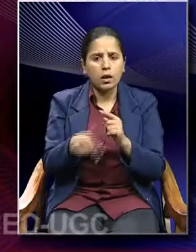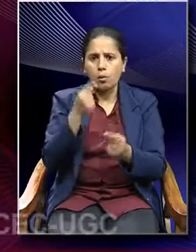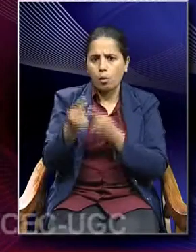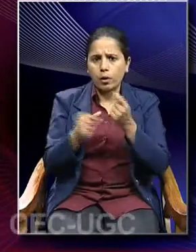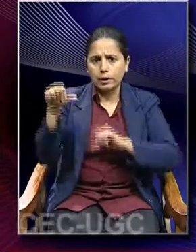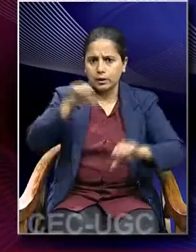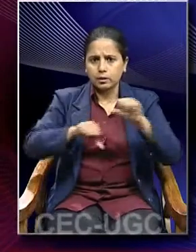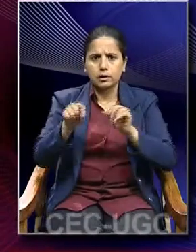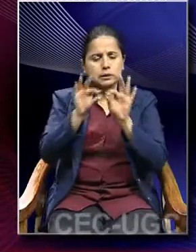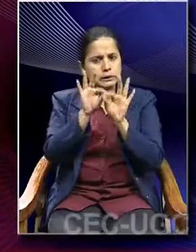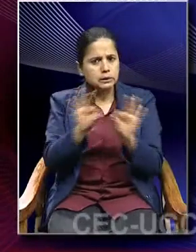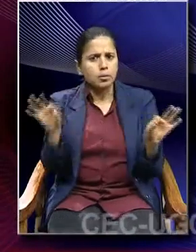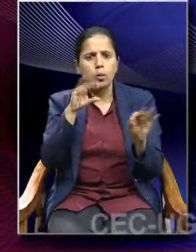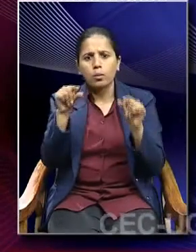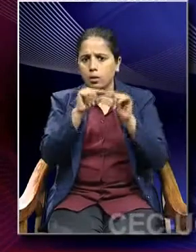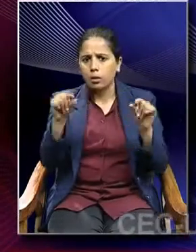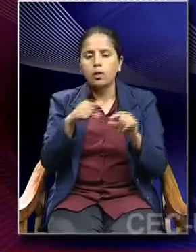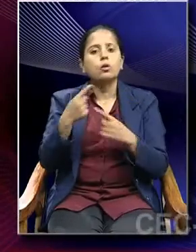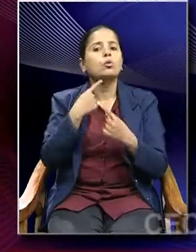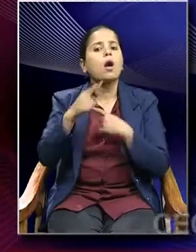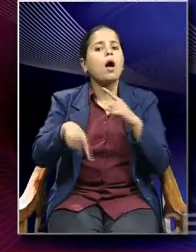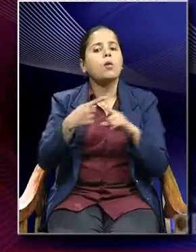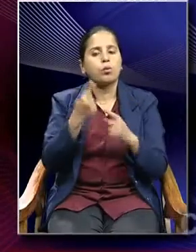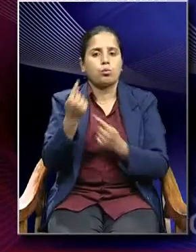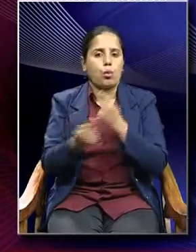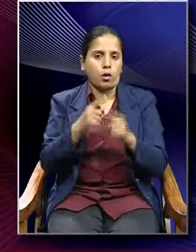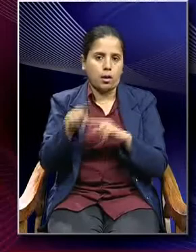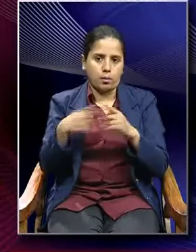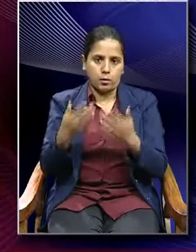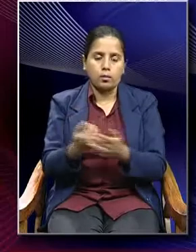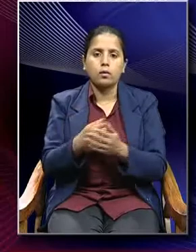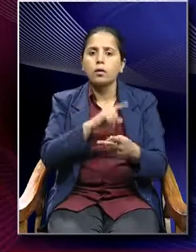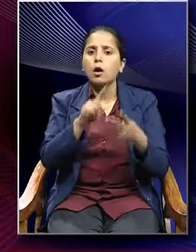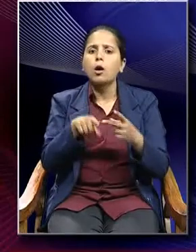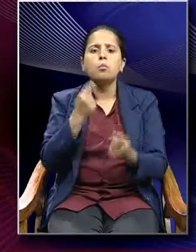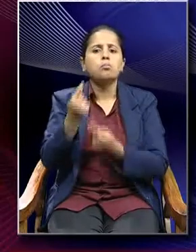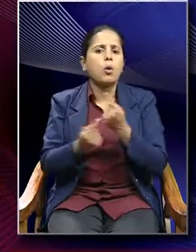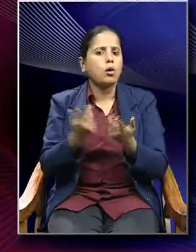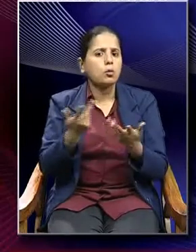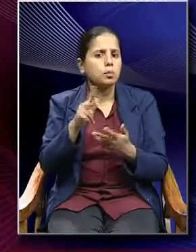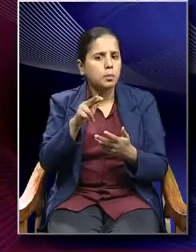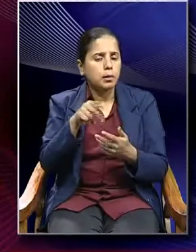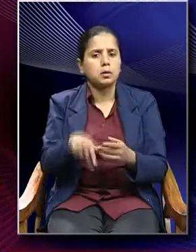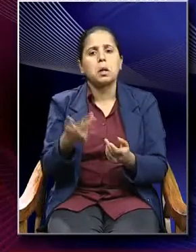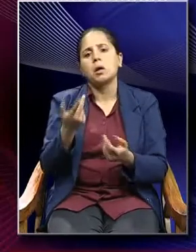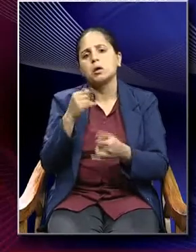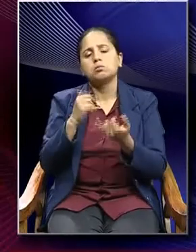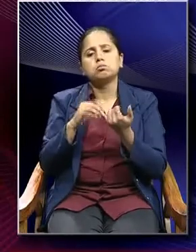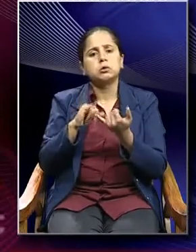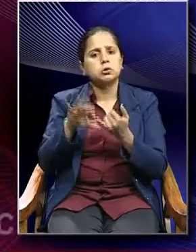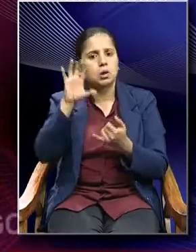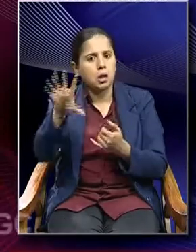a very simple statement, is doing about politics. And what is politics? Politics would be state,